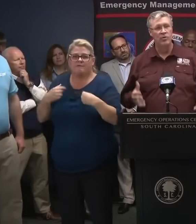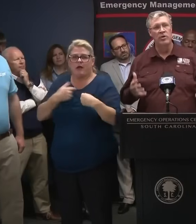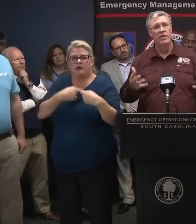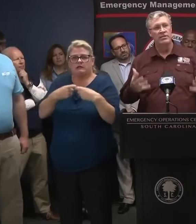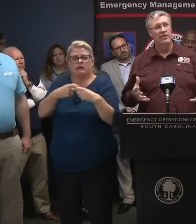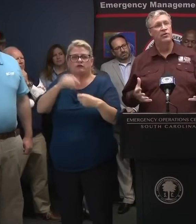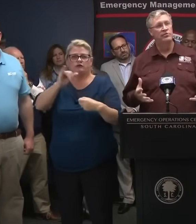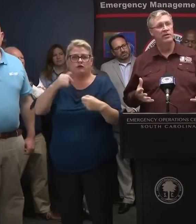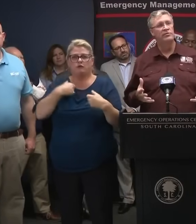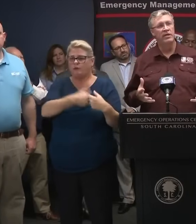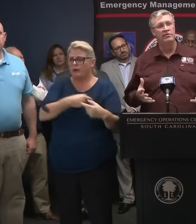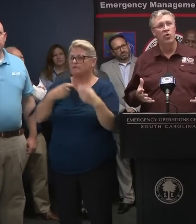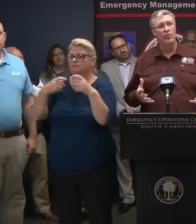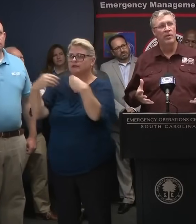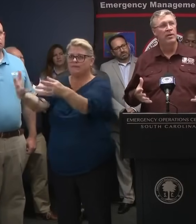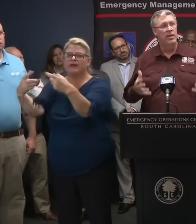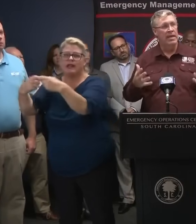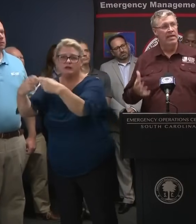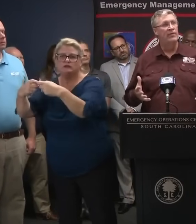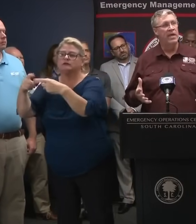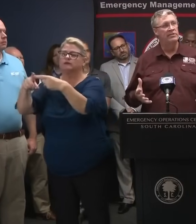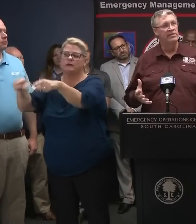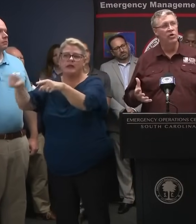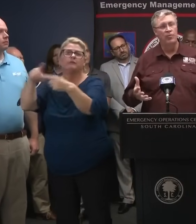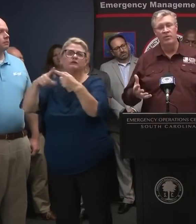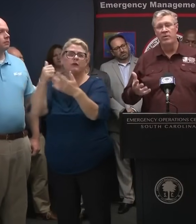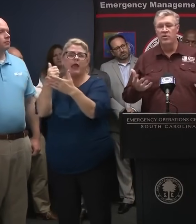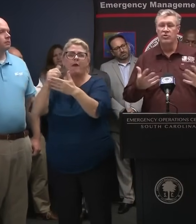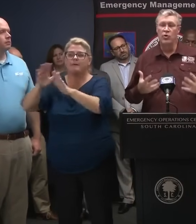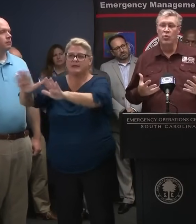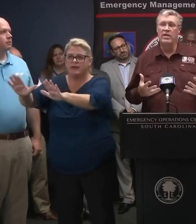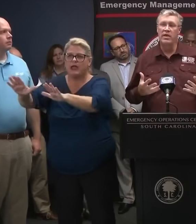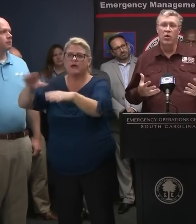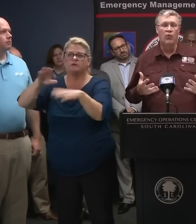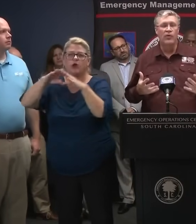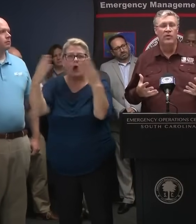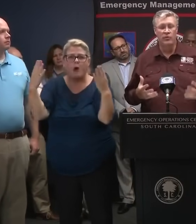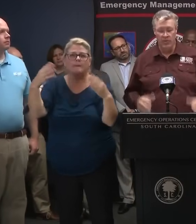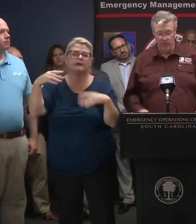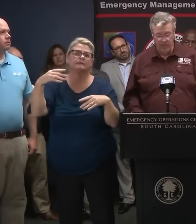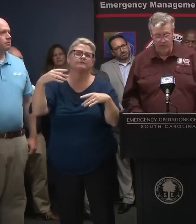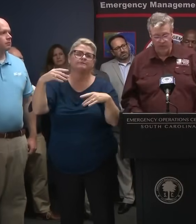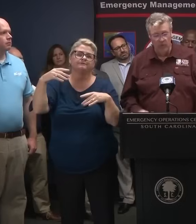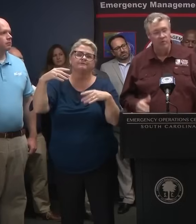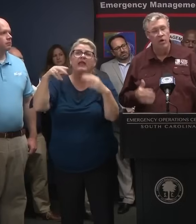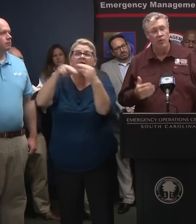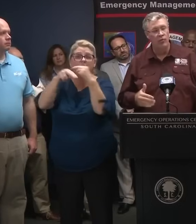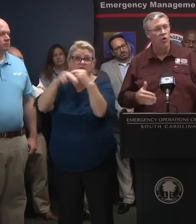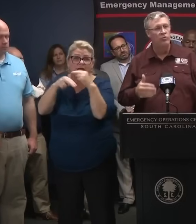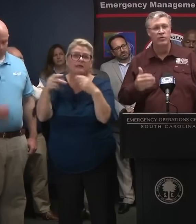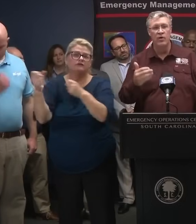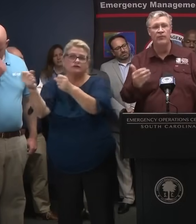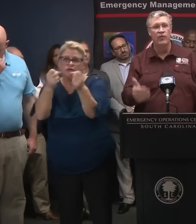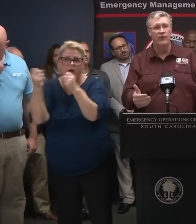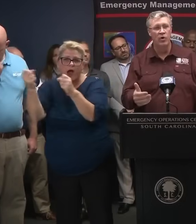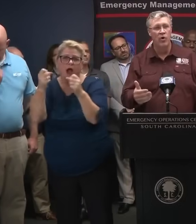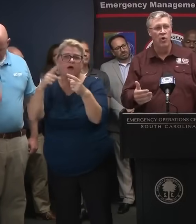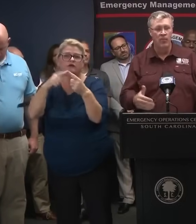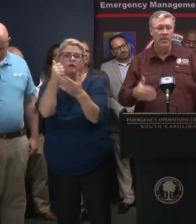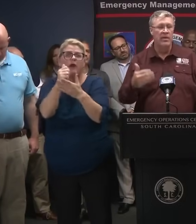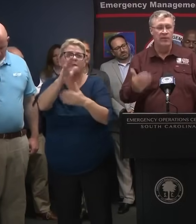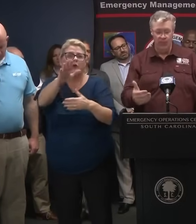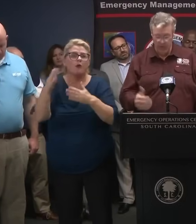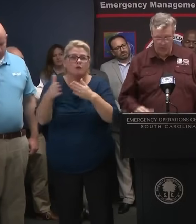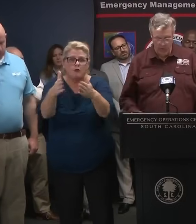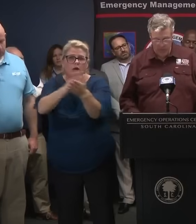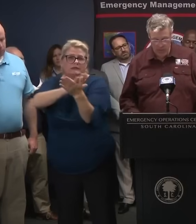Santee Cooper, to get those interstates open and get the exits open so that we can go get the service on the roads that run in front of your